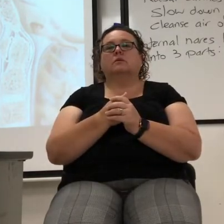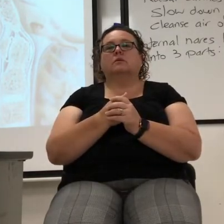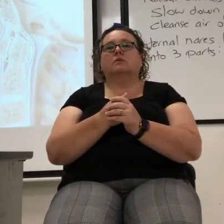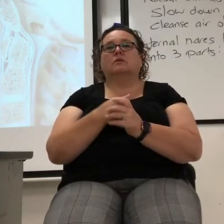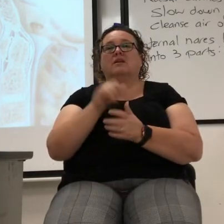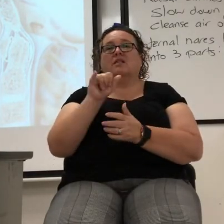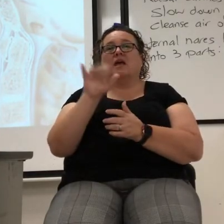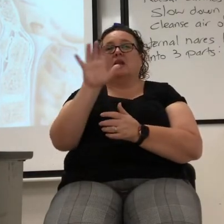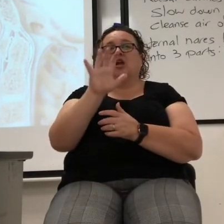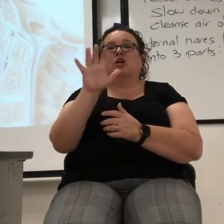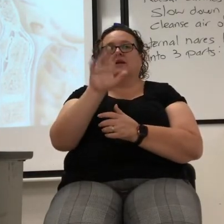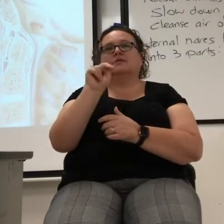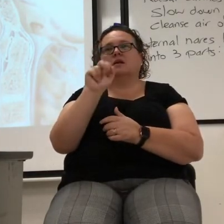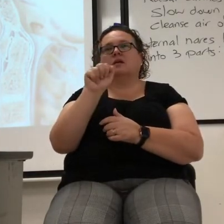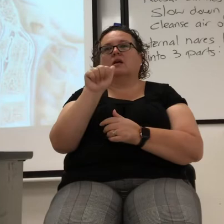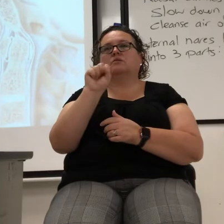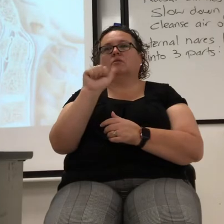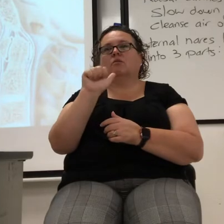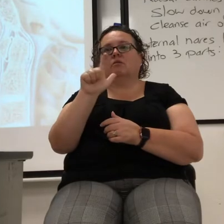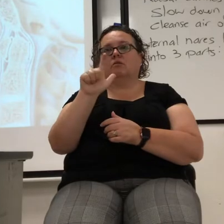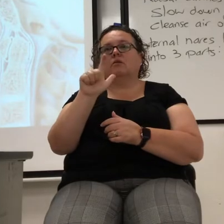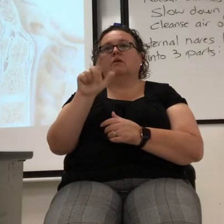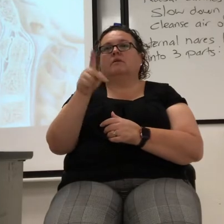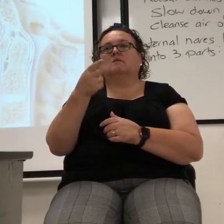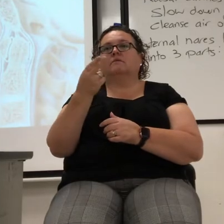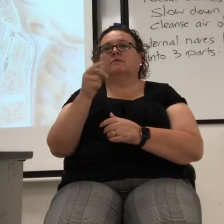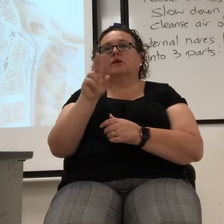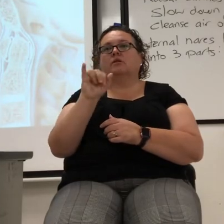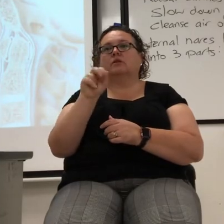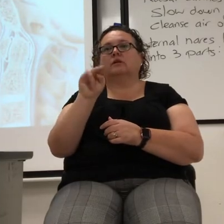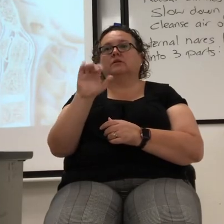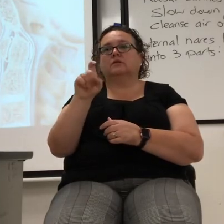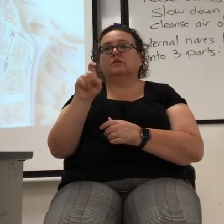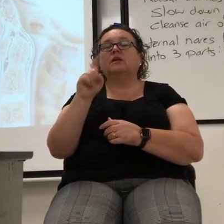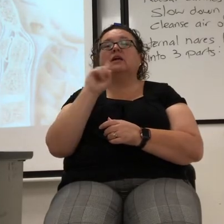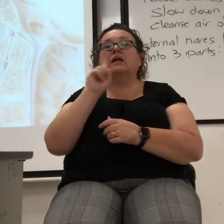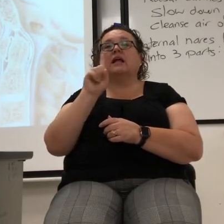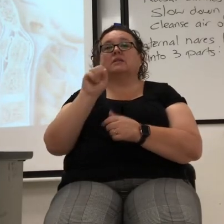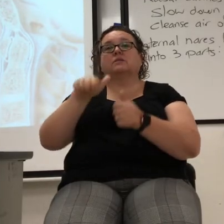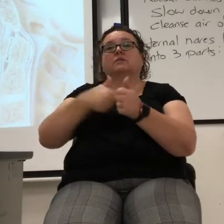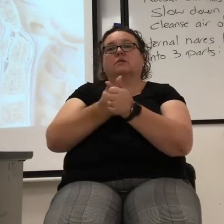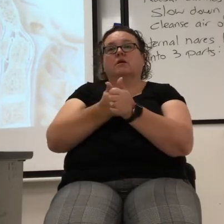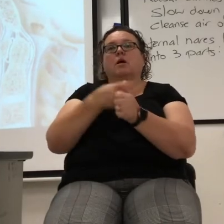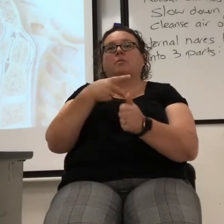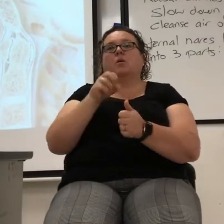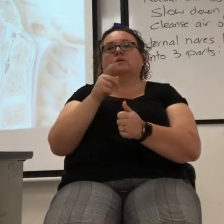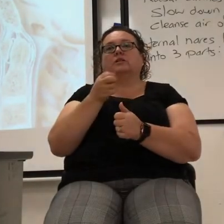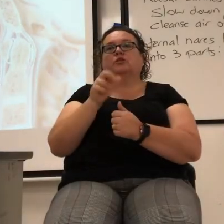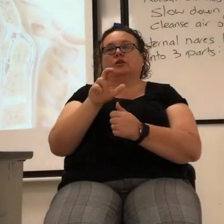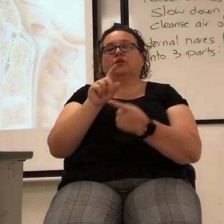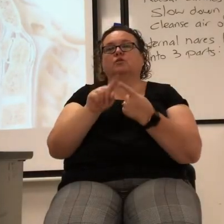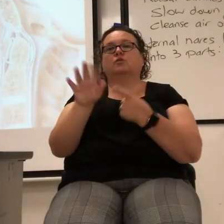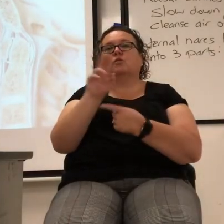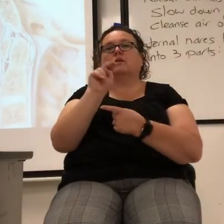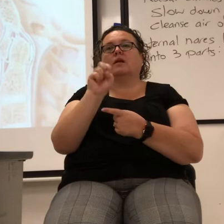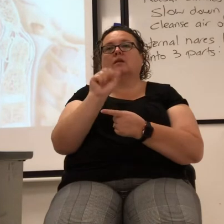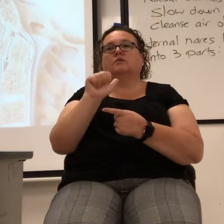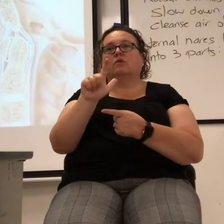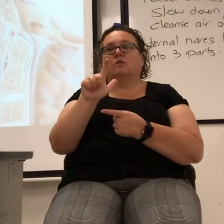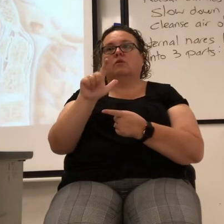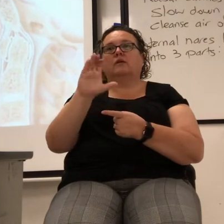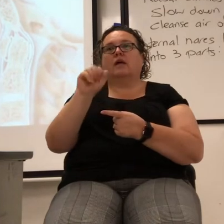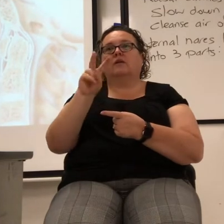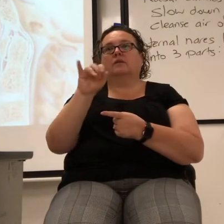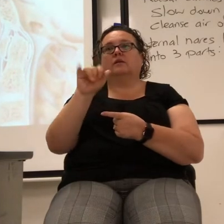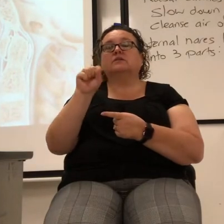This area is the nasopharynx, and it's posterior to the nasal cavities. Right? This little orifice